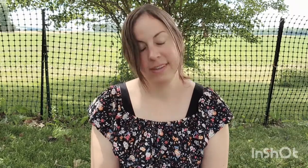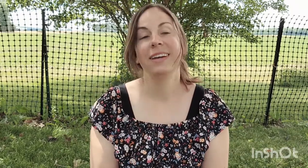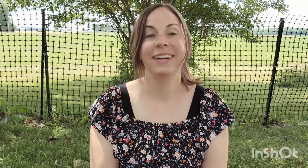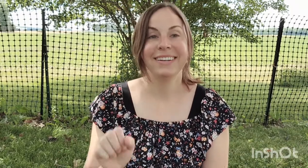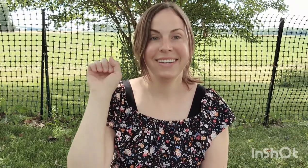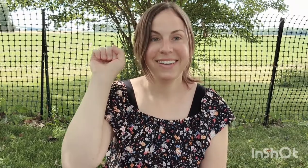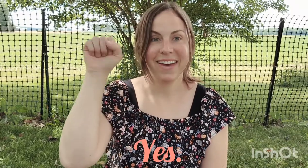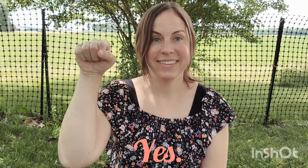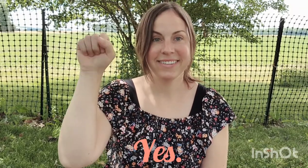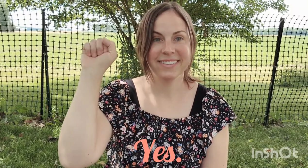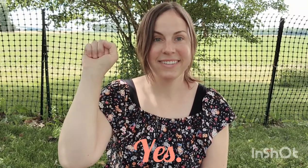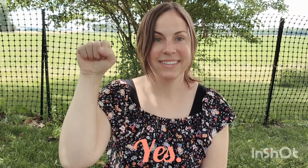Yes.